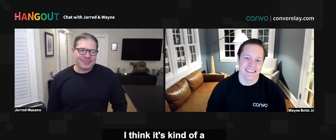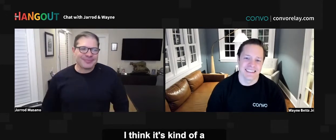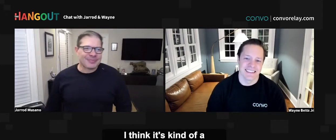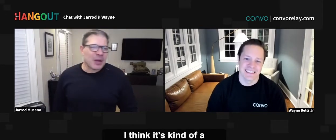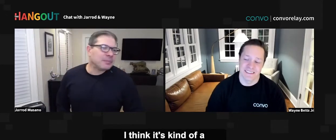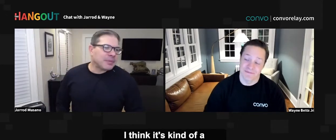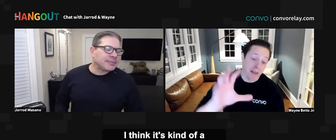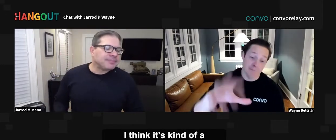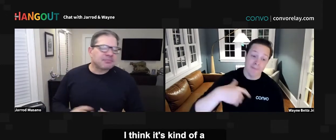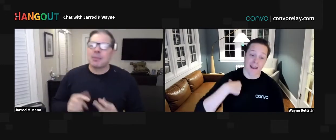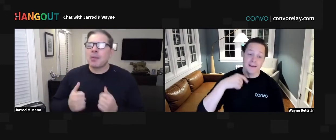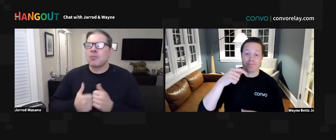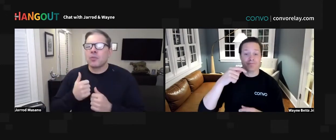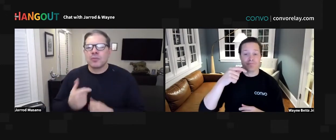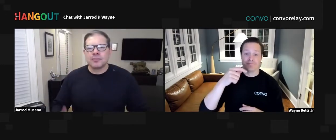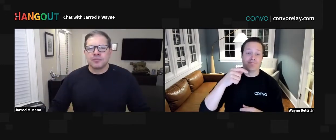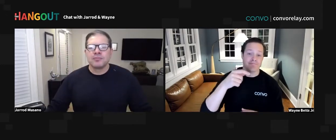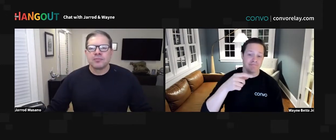bromance, little,